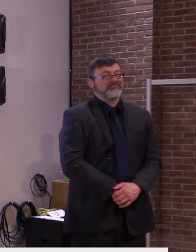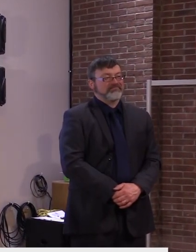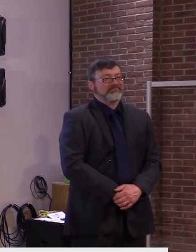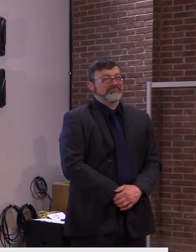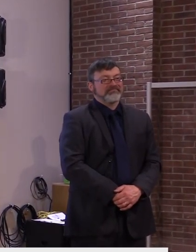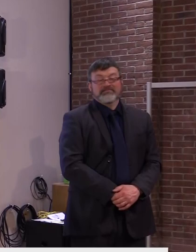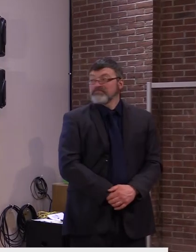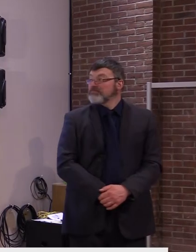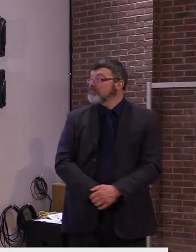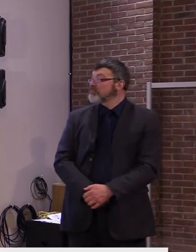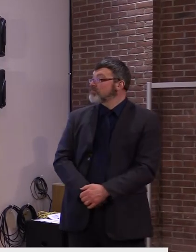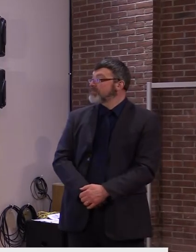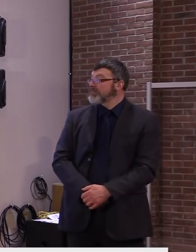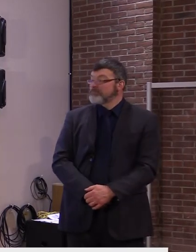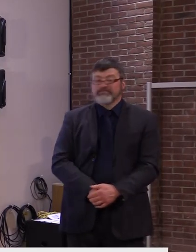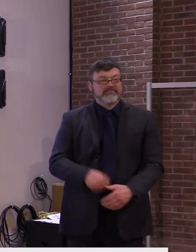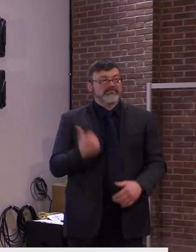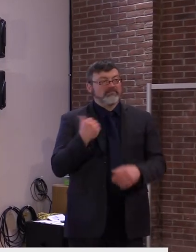Thank you.